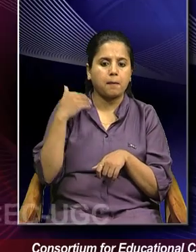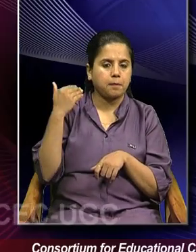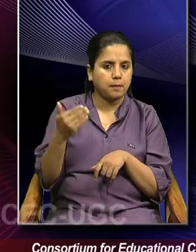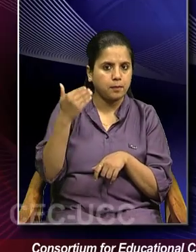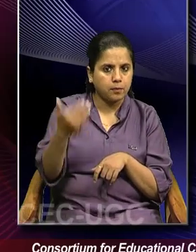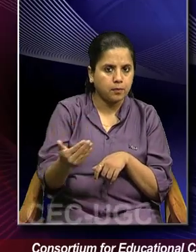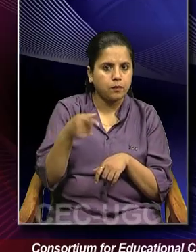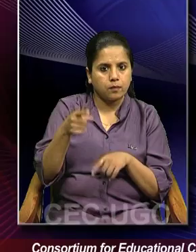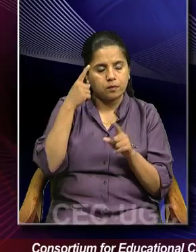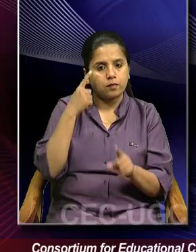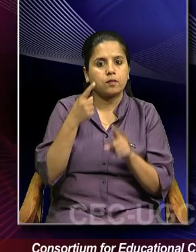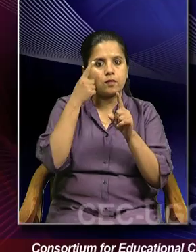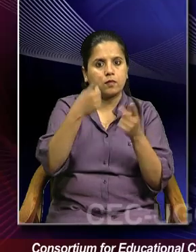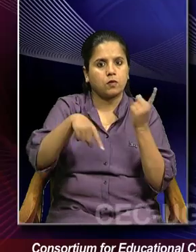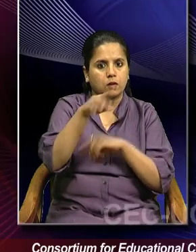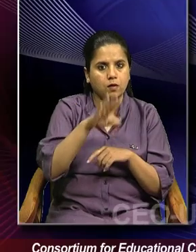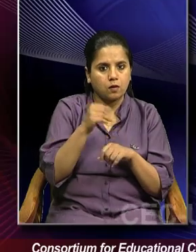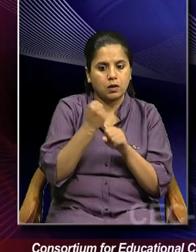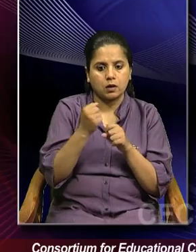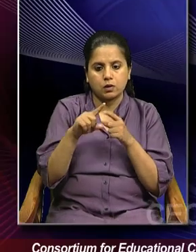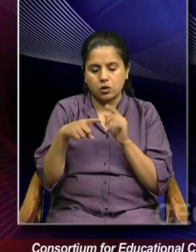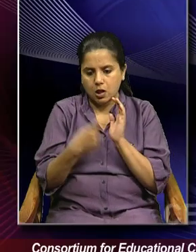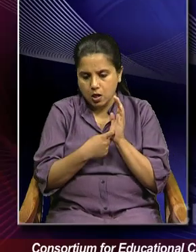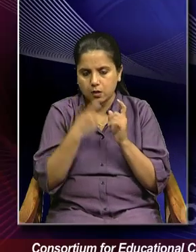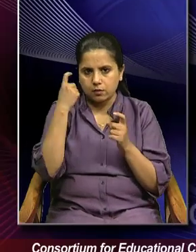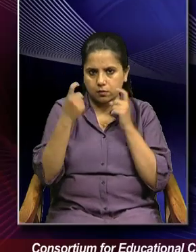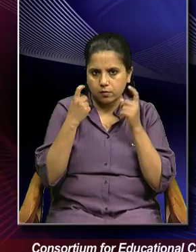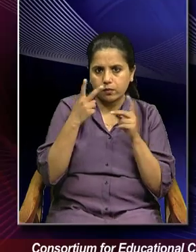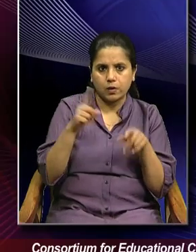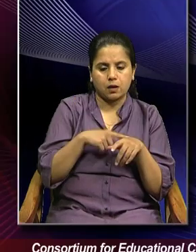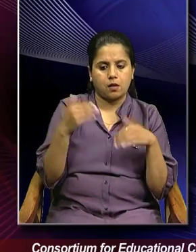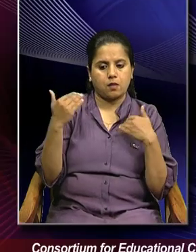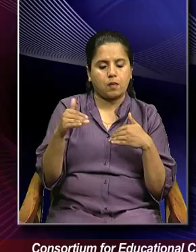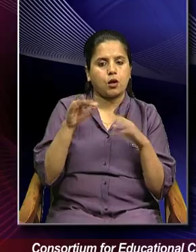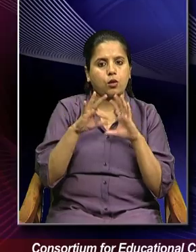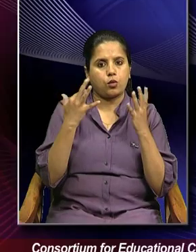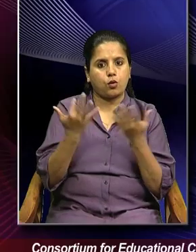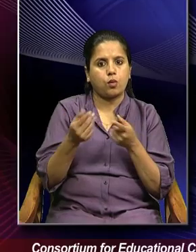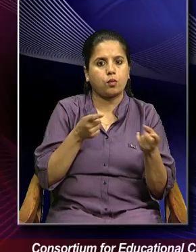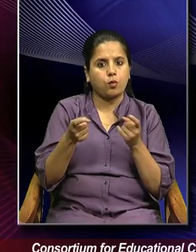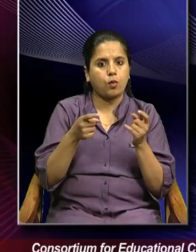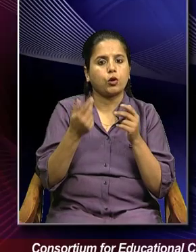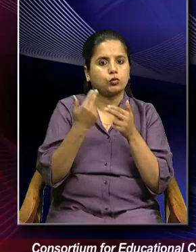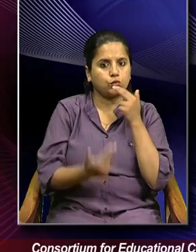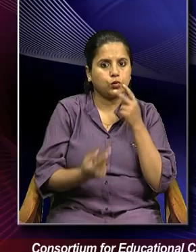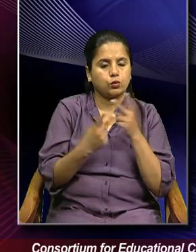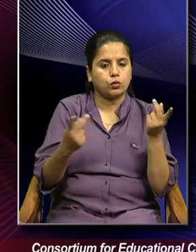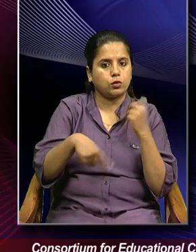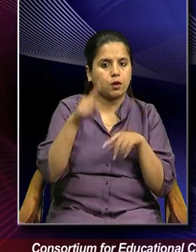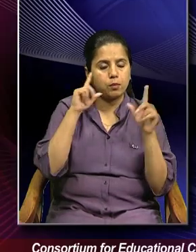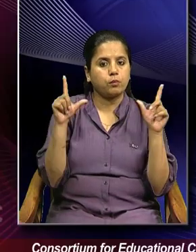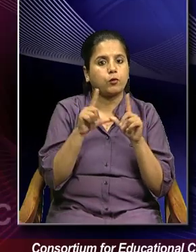the agenda concerning gender and development within the framework of global governance narrative is